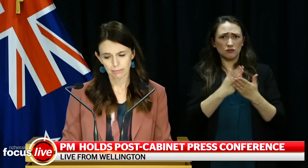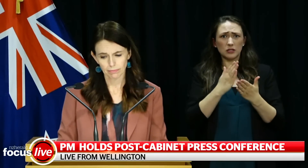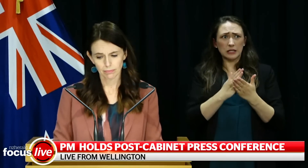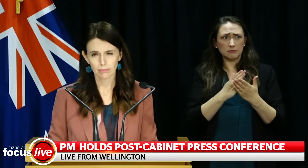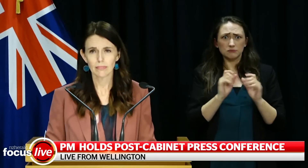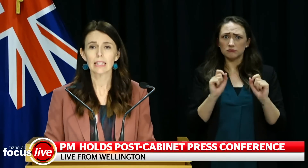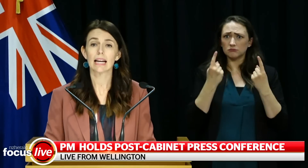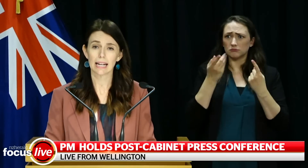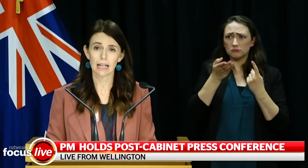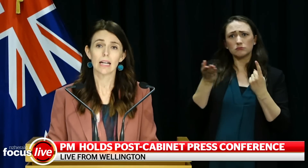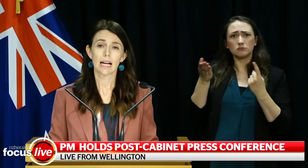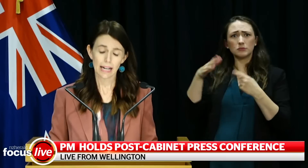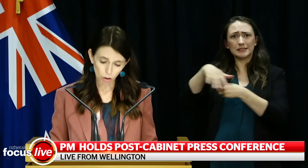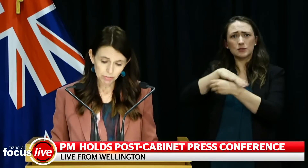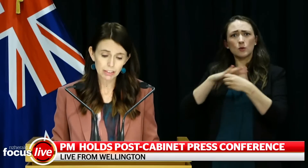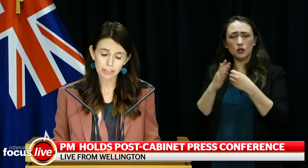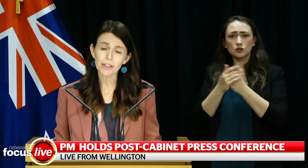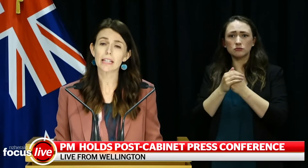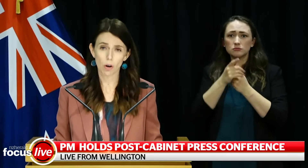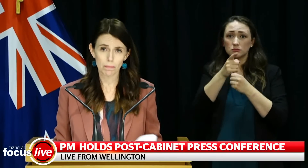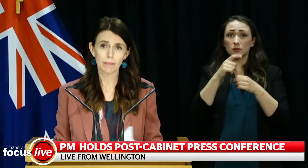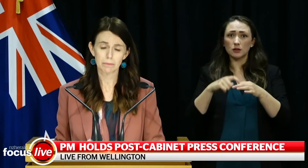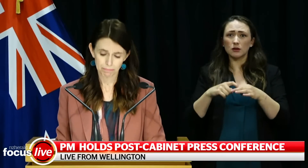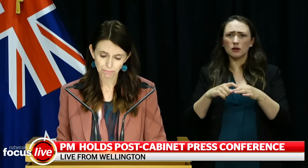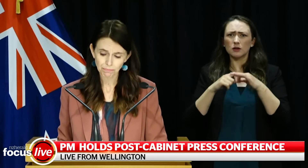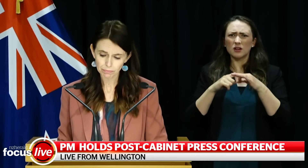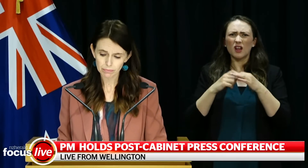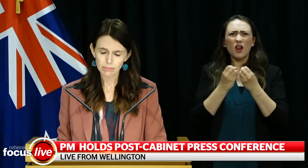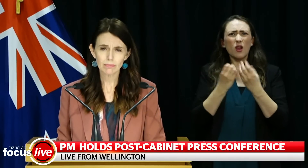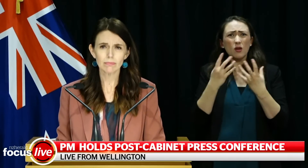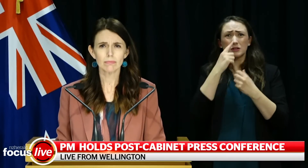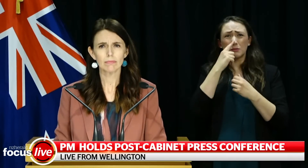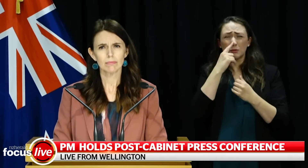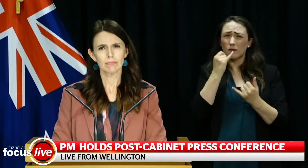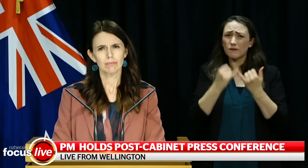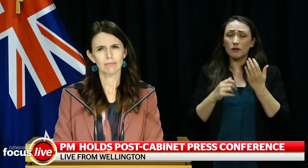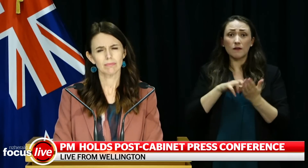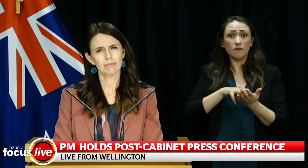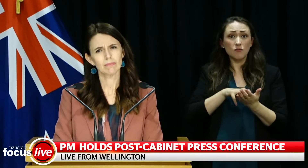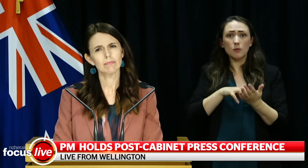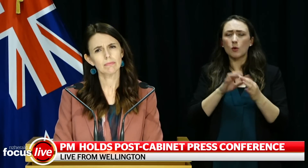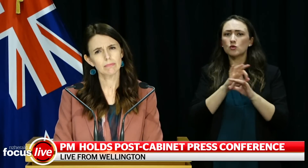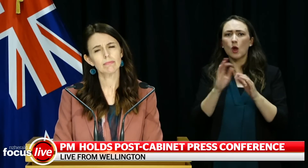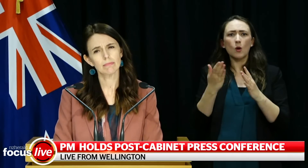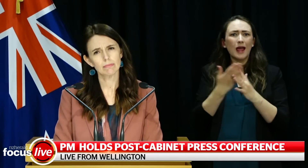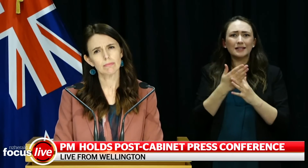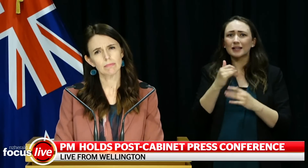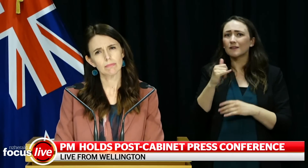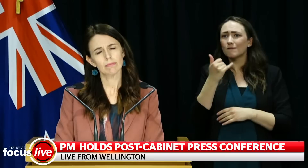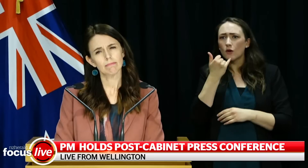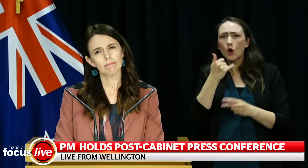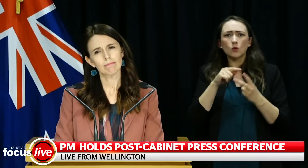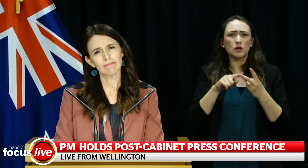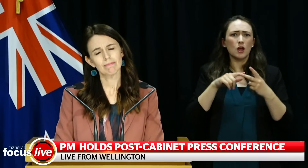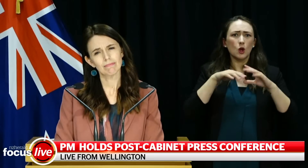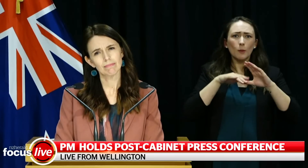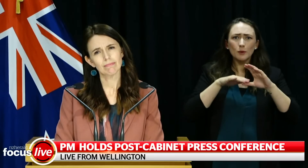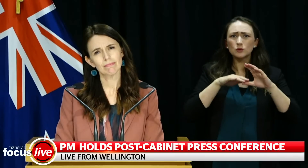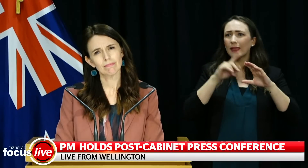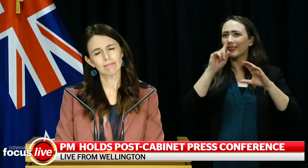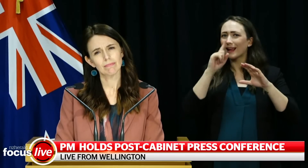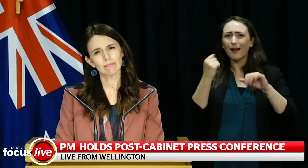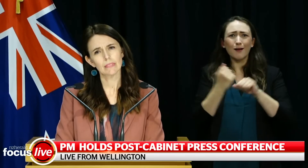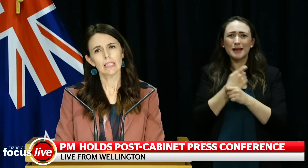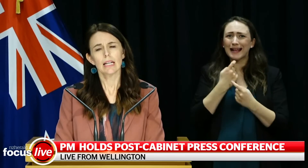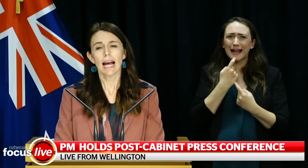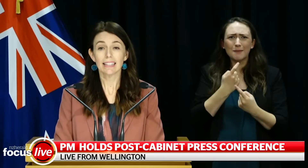highly vulnerable. They live are, in and often their very cars. They don't have access to computers and phones and ways to make formal